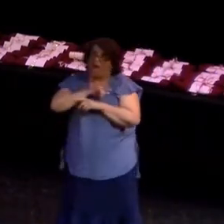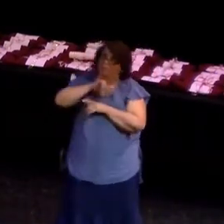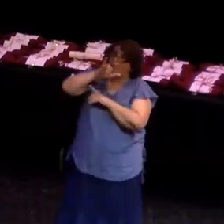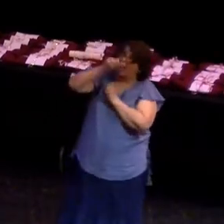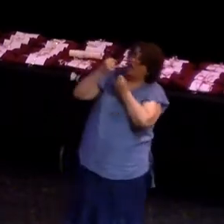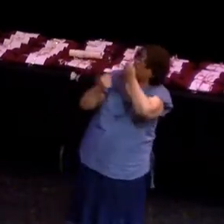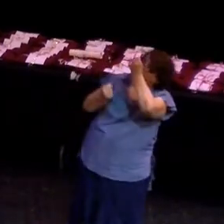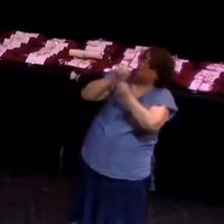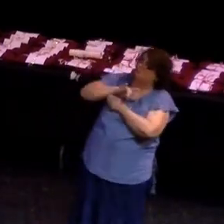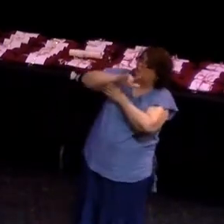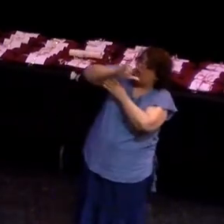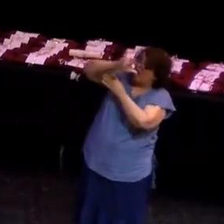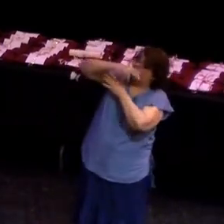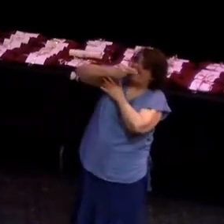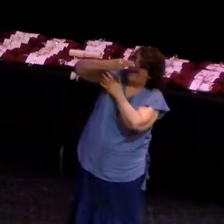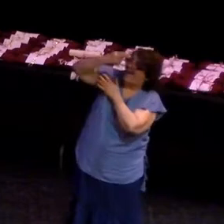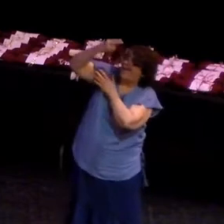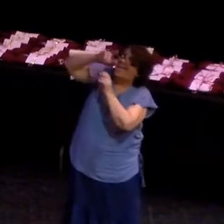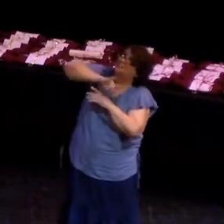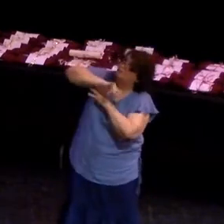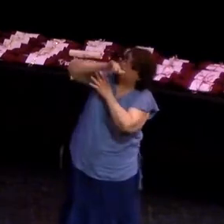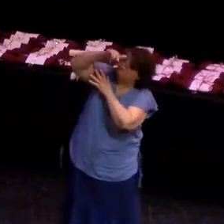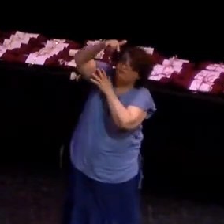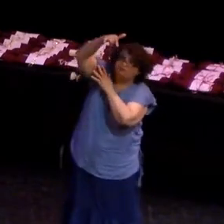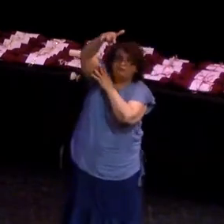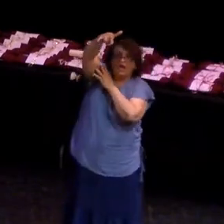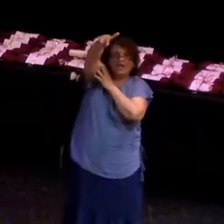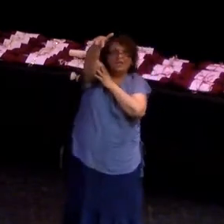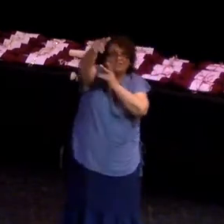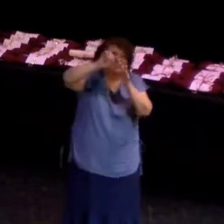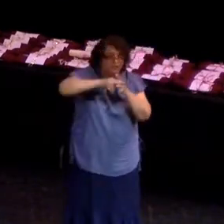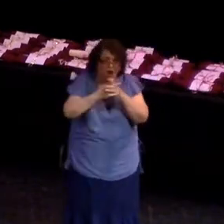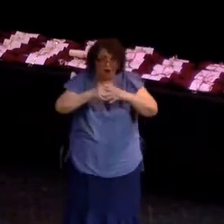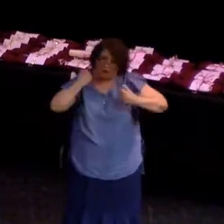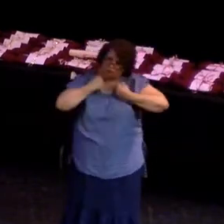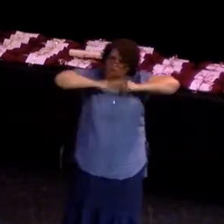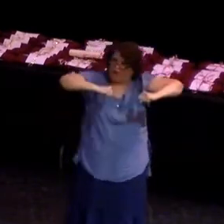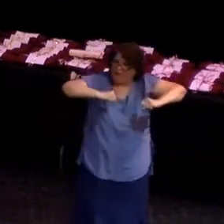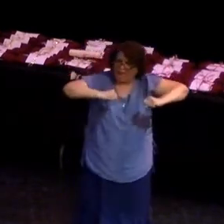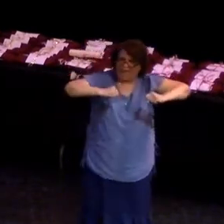sail is the highest. Head in the sky, be on the ground, let's start a riot.